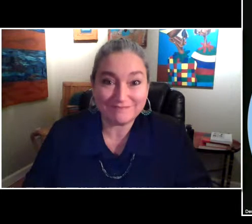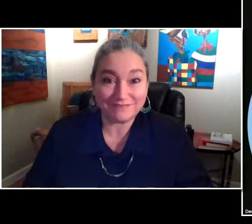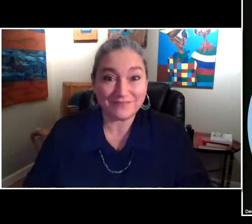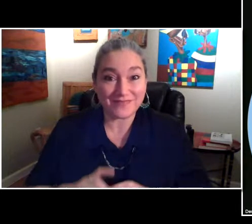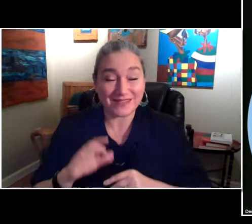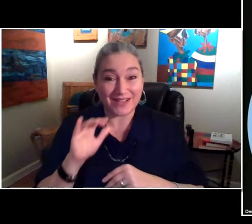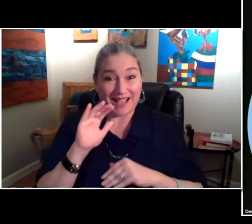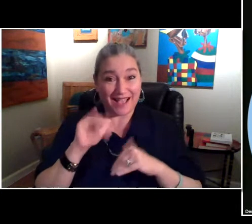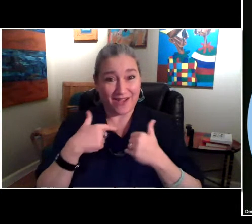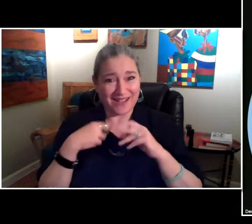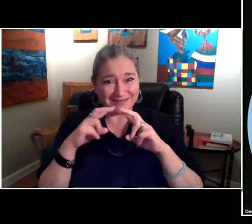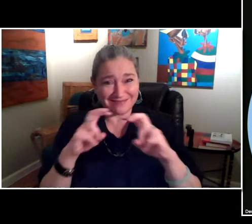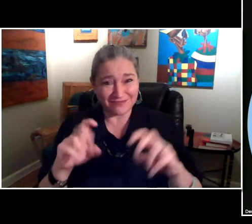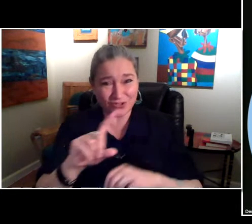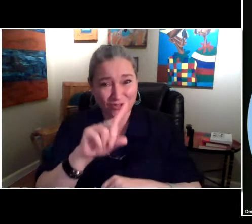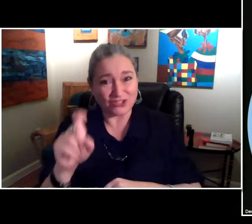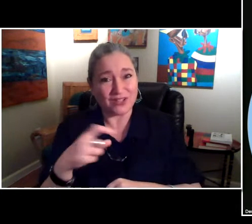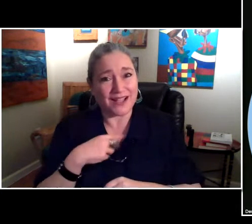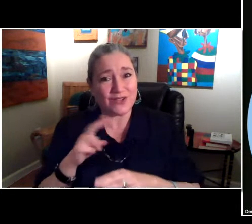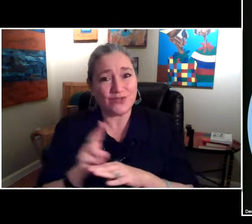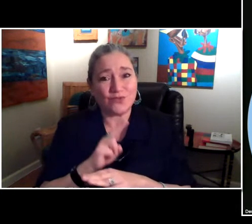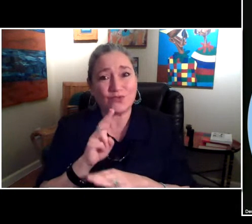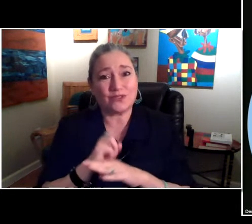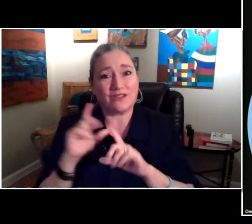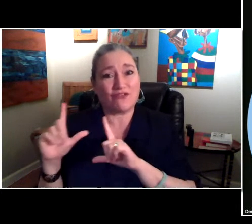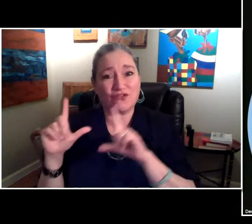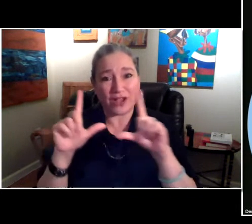the research.